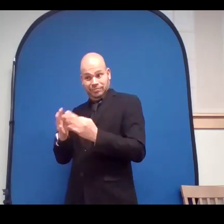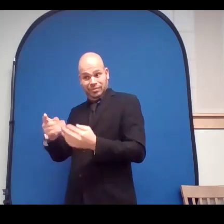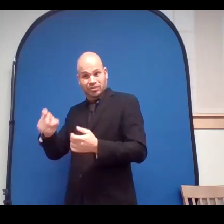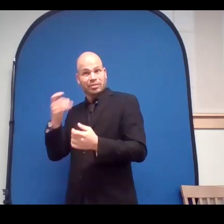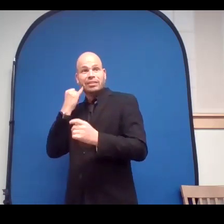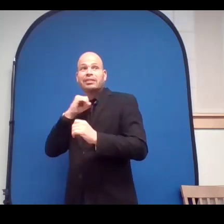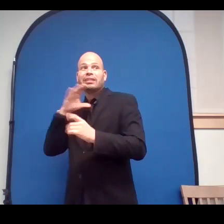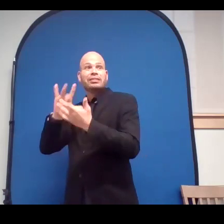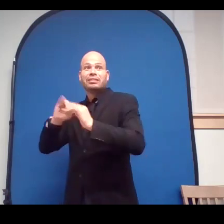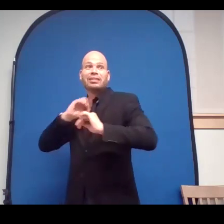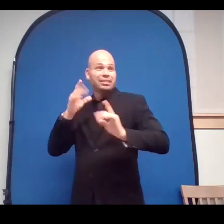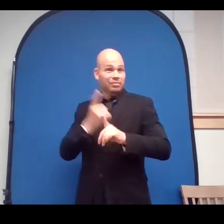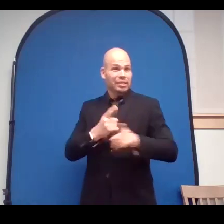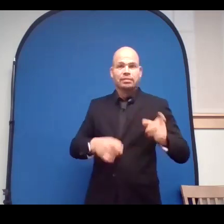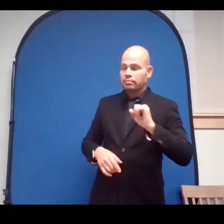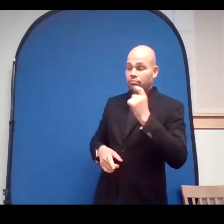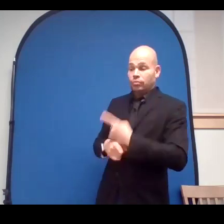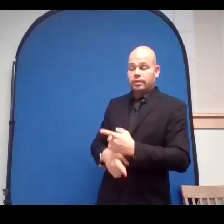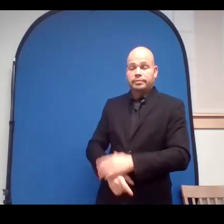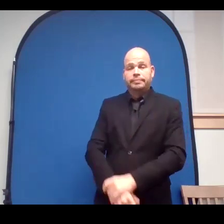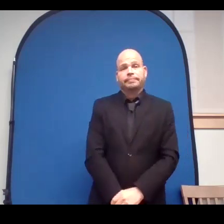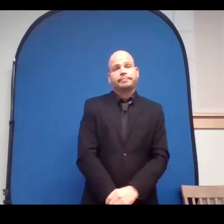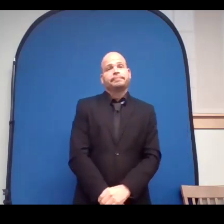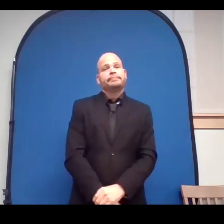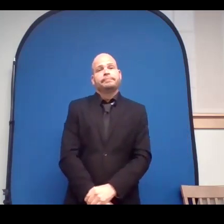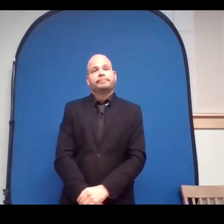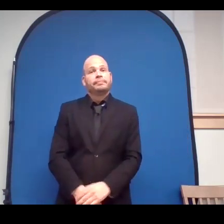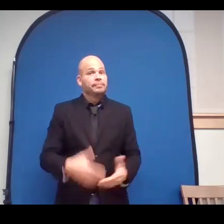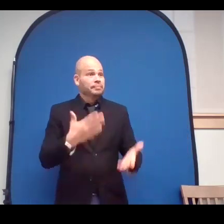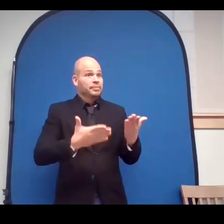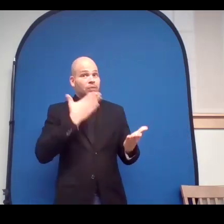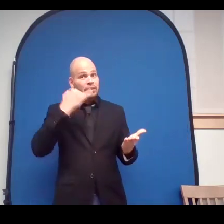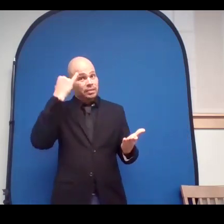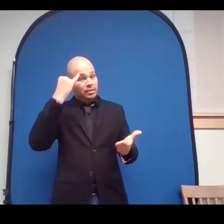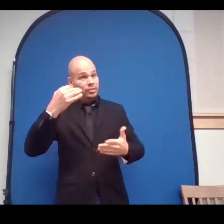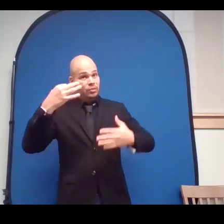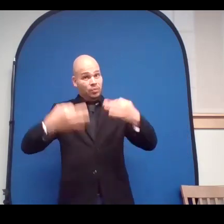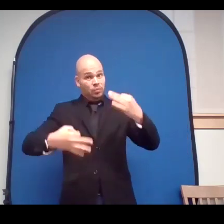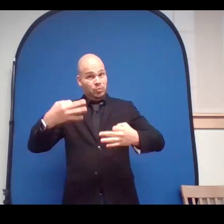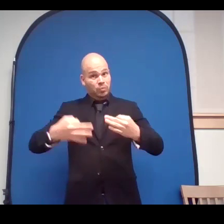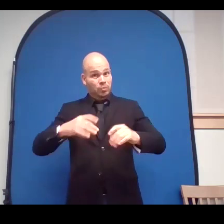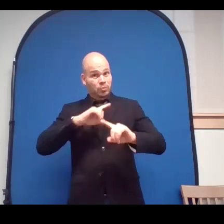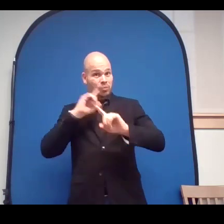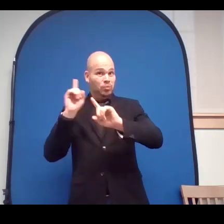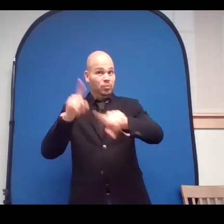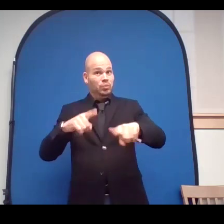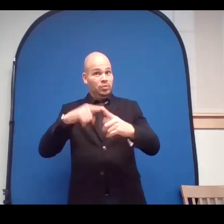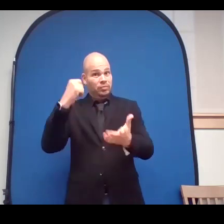wouldn't a better plan be to get a court order? Like again, as